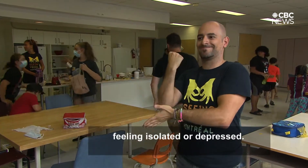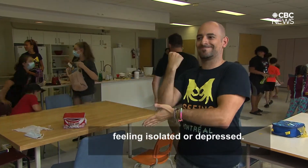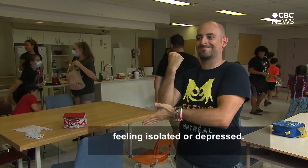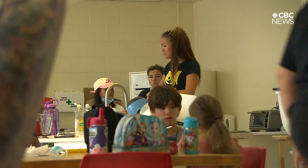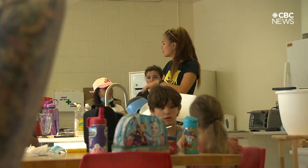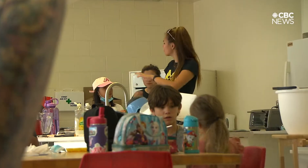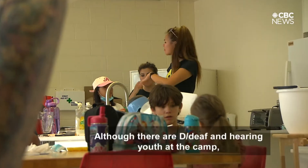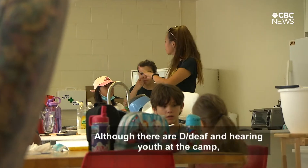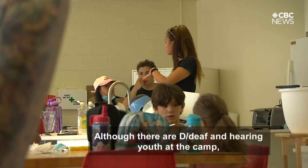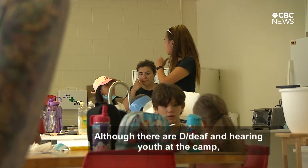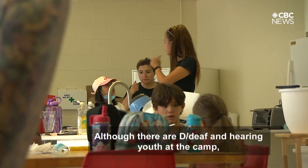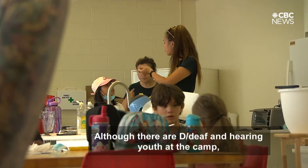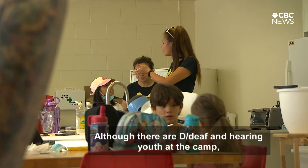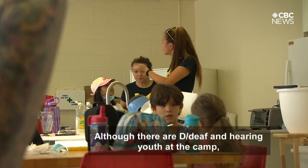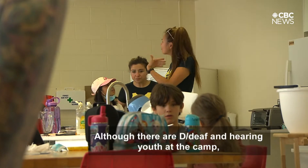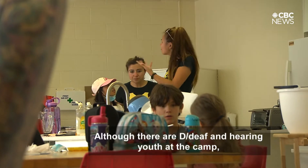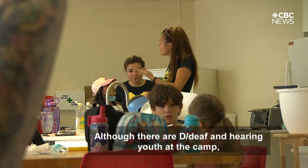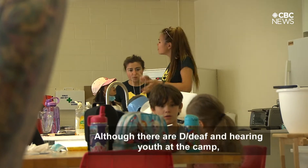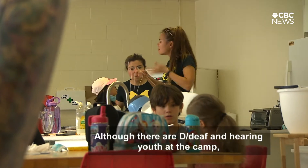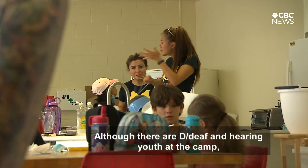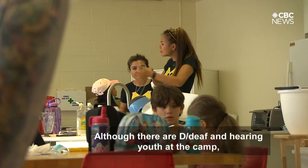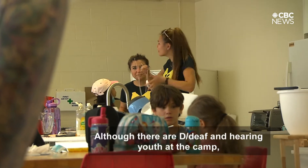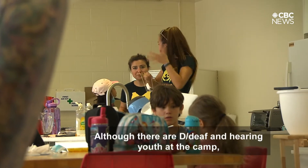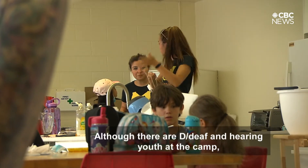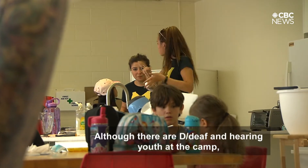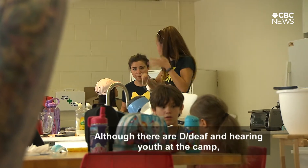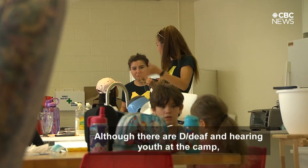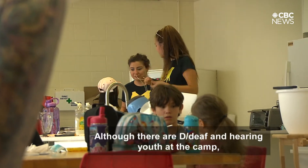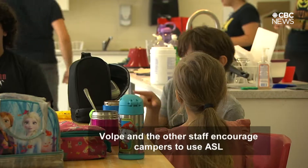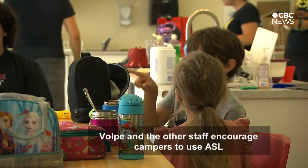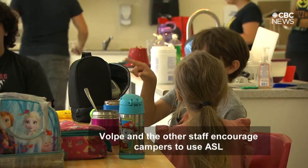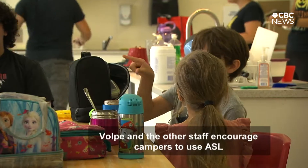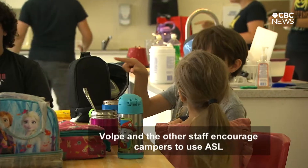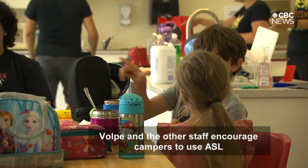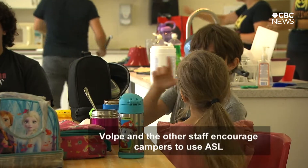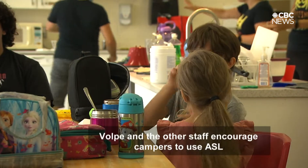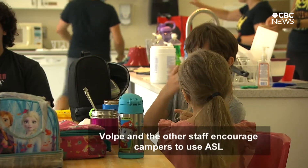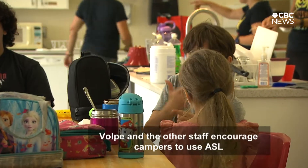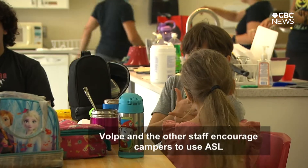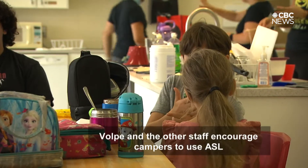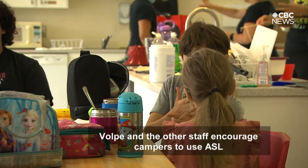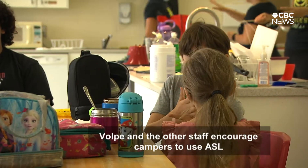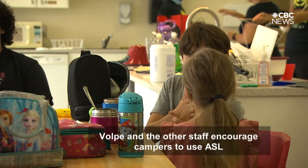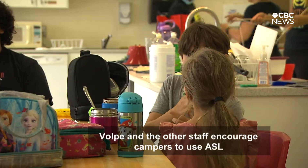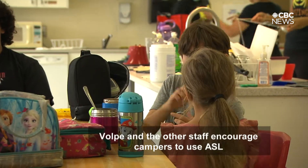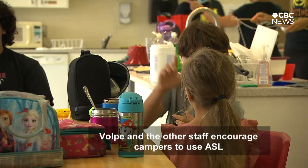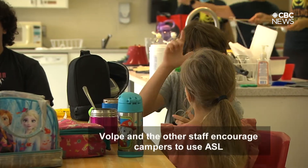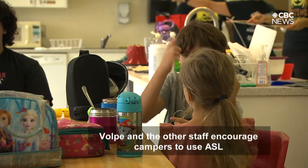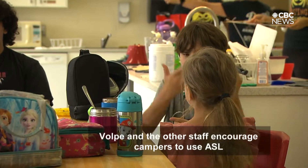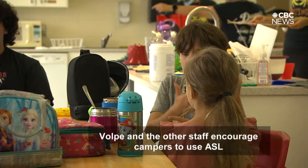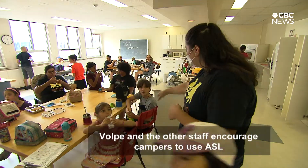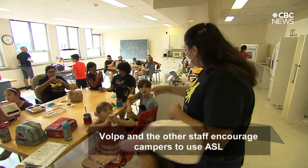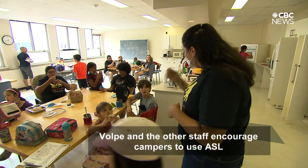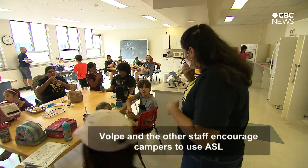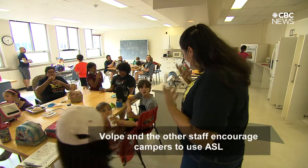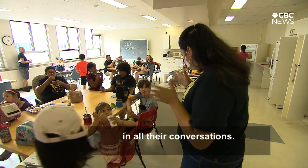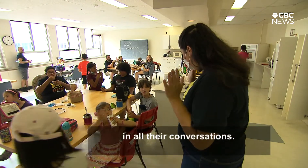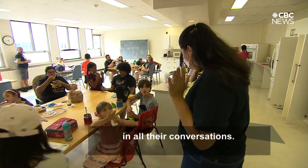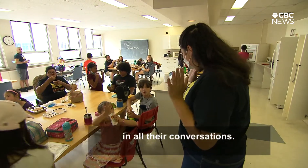depressed. Although there are deaf and hearing youth at the camp, Volpe and the other staff encourage campers to use ASL in all of